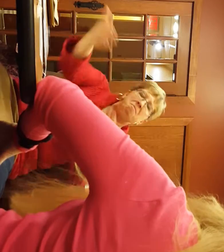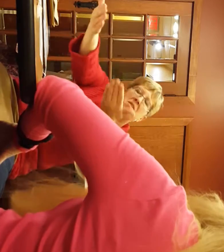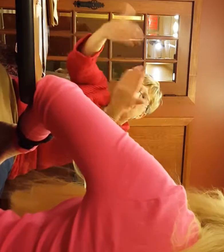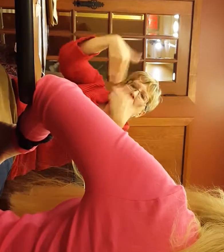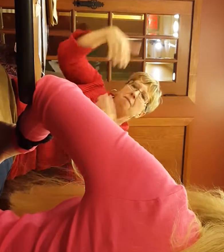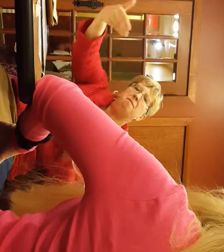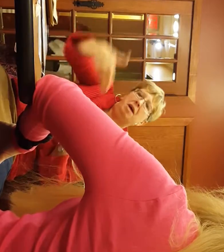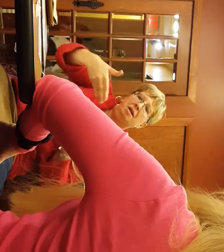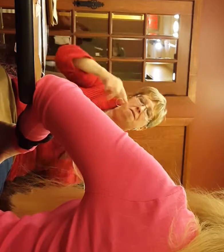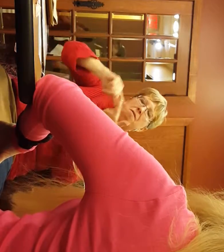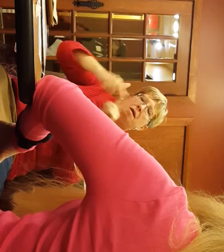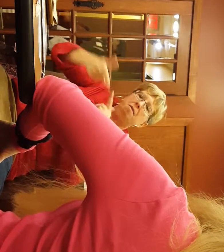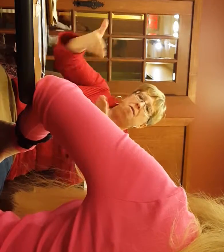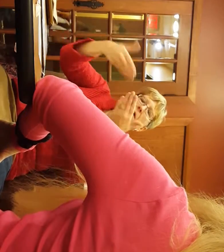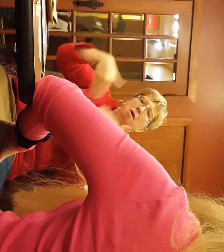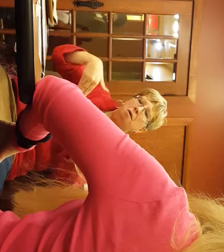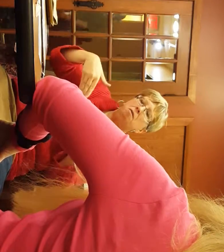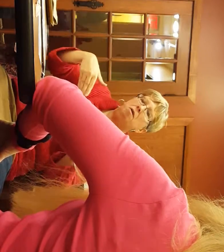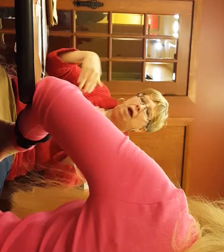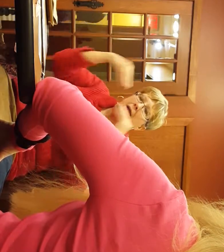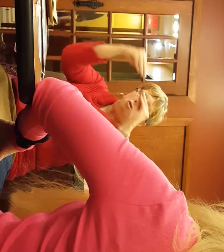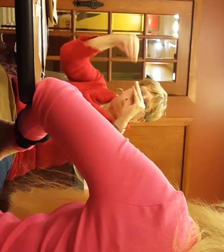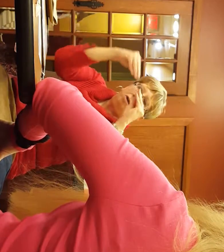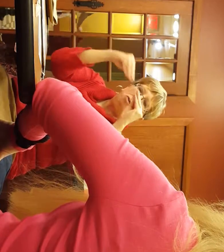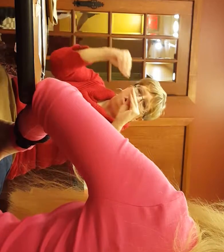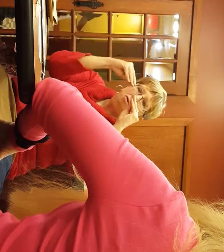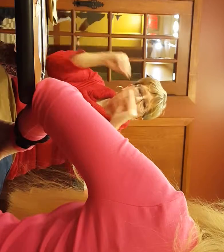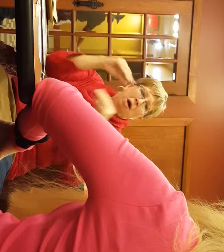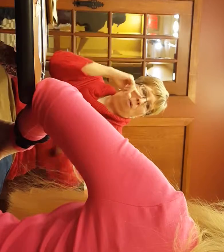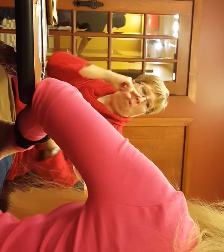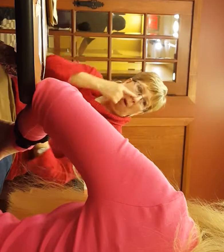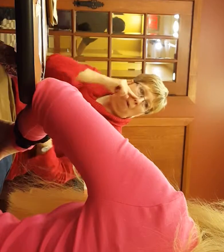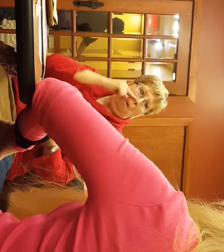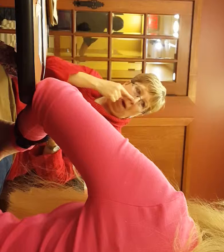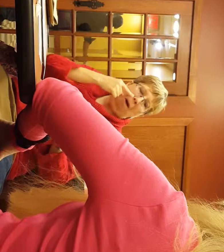I went through all the oils. I'm sure I bored them to death because I was so nervous. I was